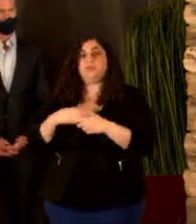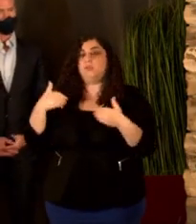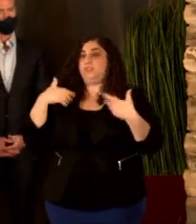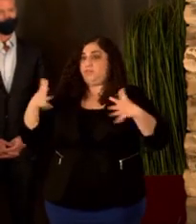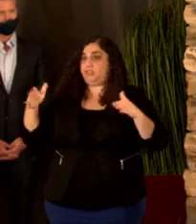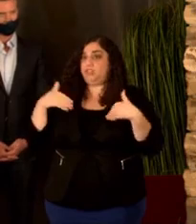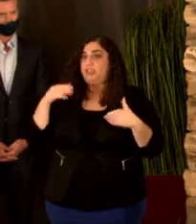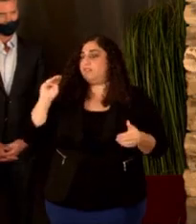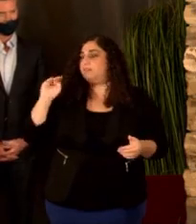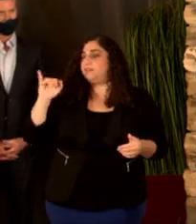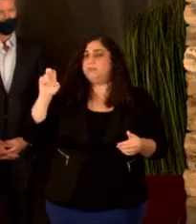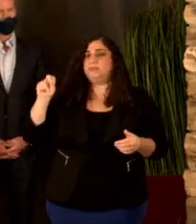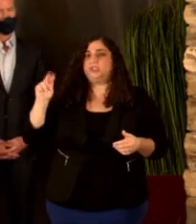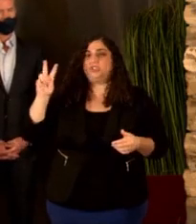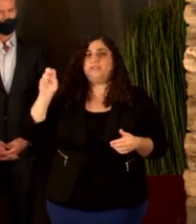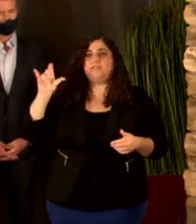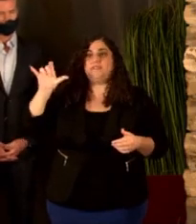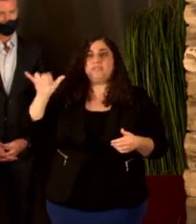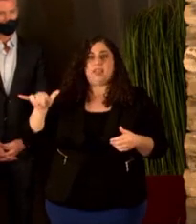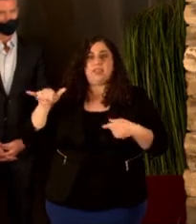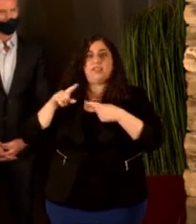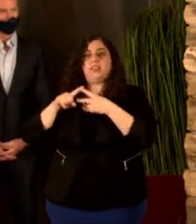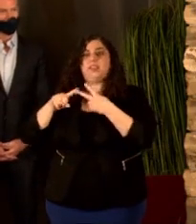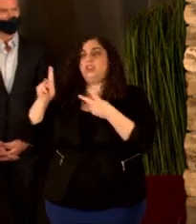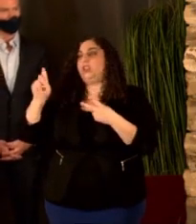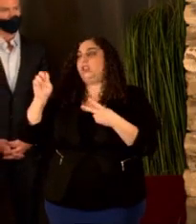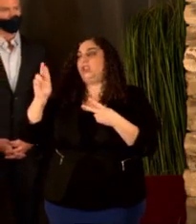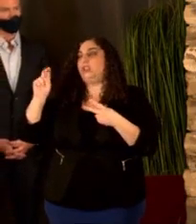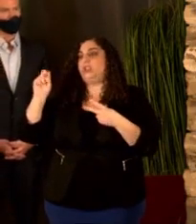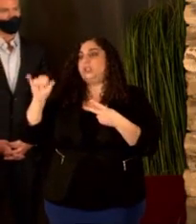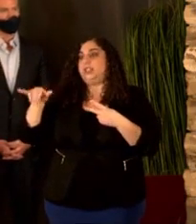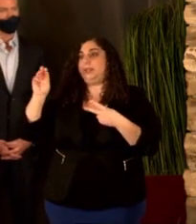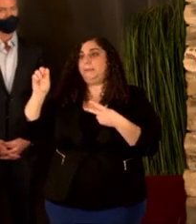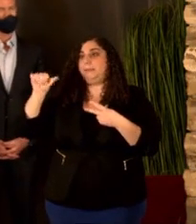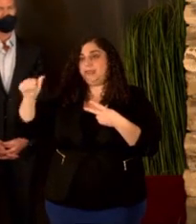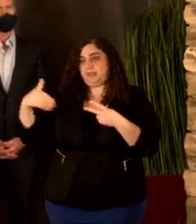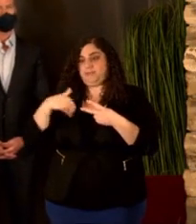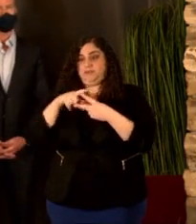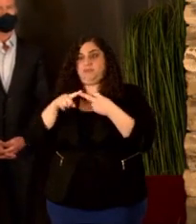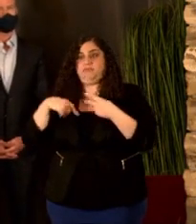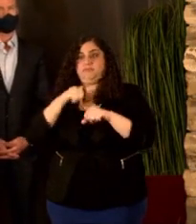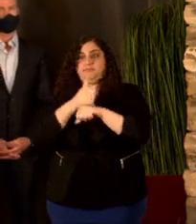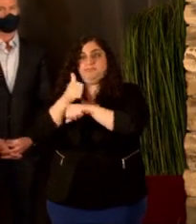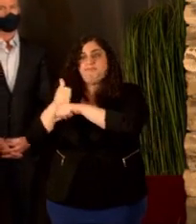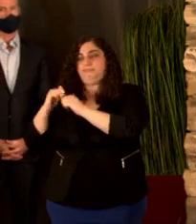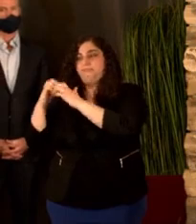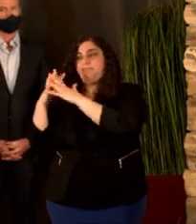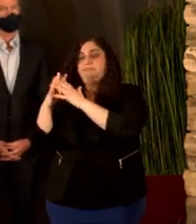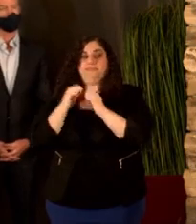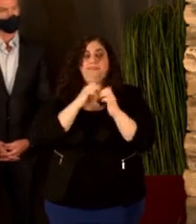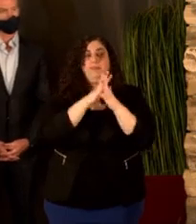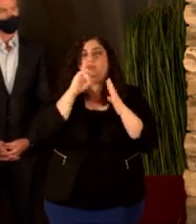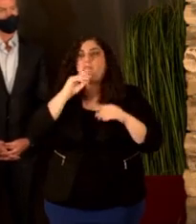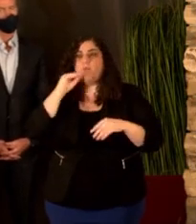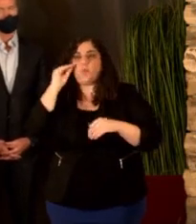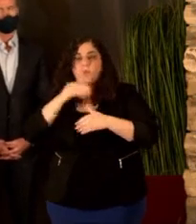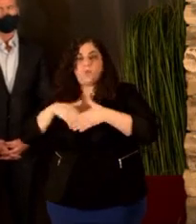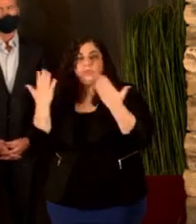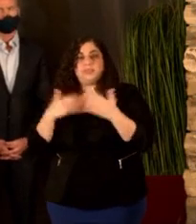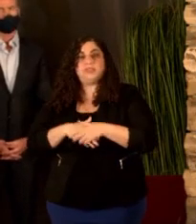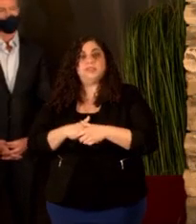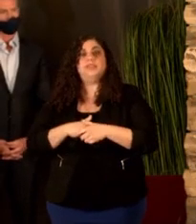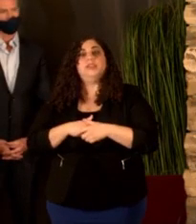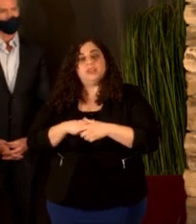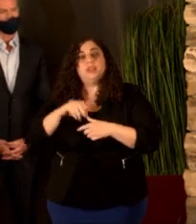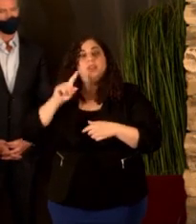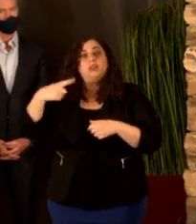And as mayor of this city, I will note that historically we would only put homeless services in certain neighborhoods. But in this case, we're putting them in neighborhoods where there have never before